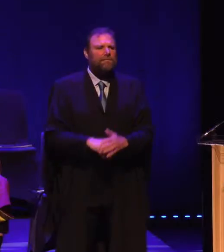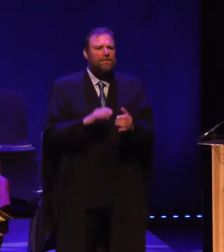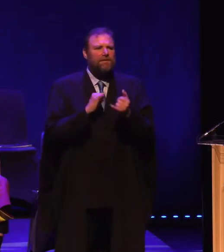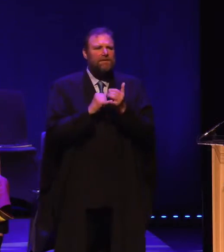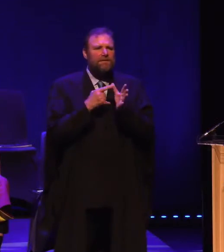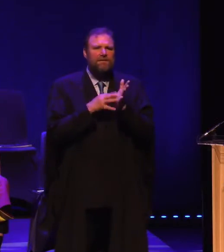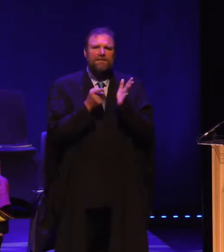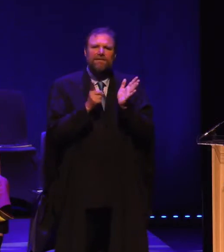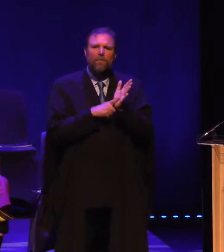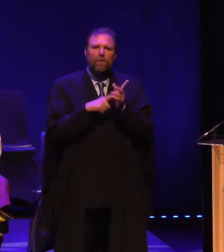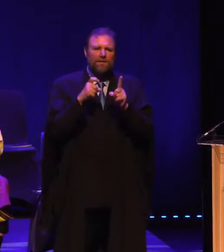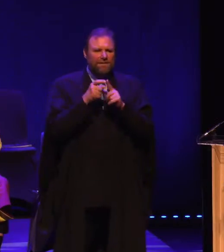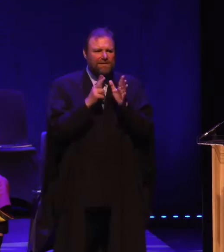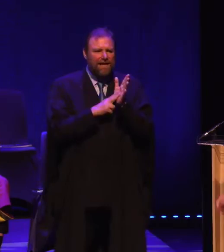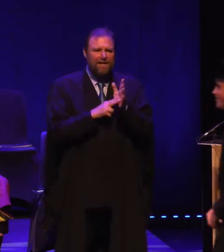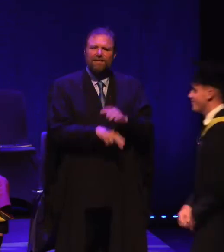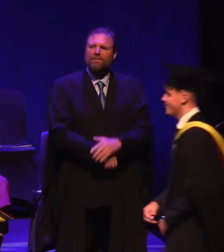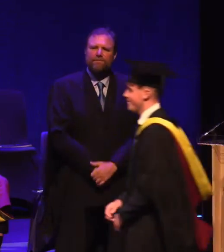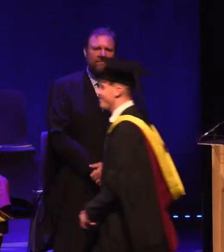Samuel Down.